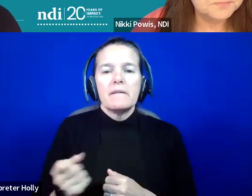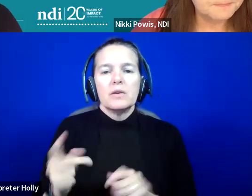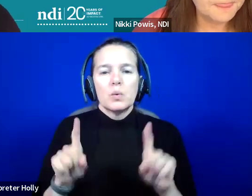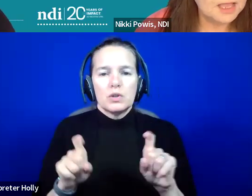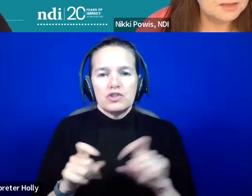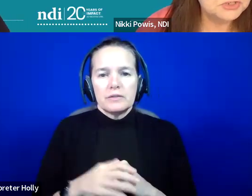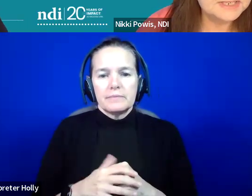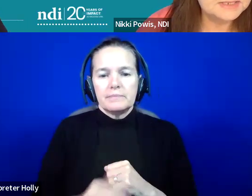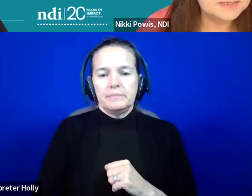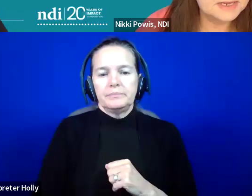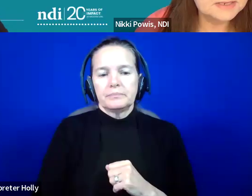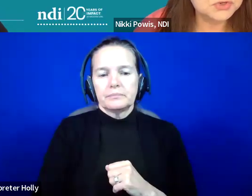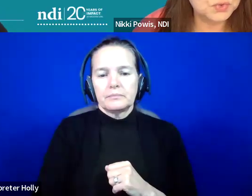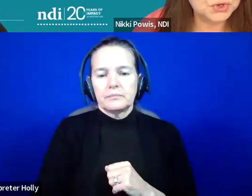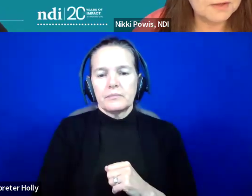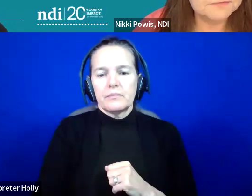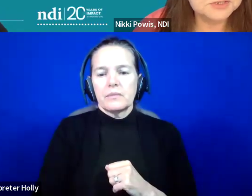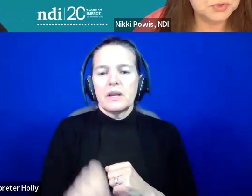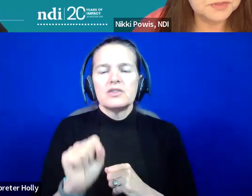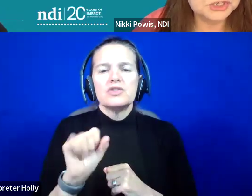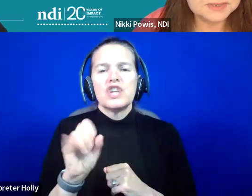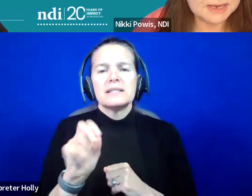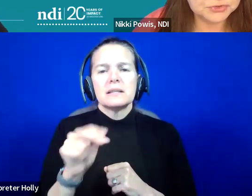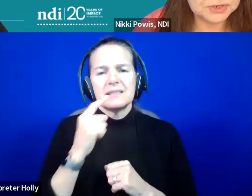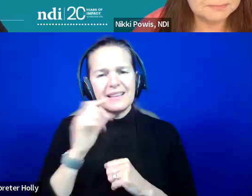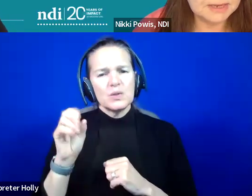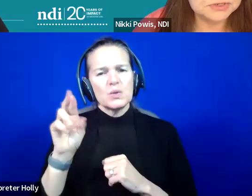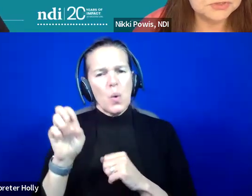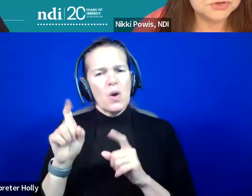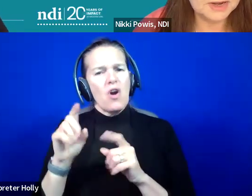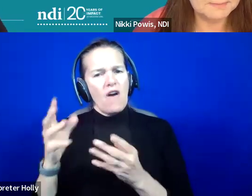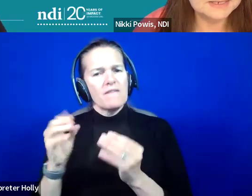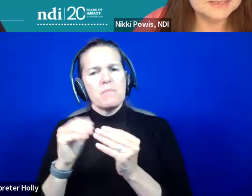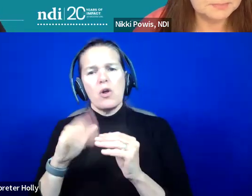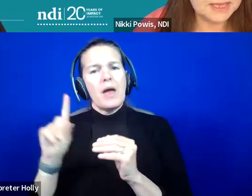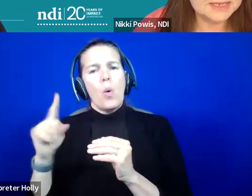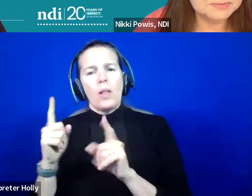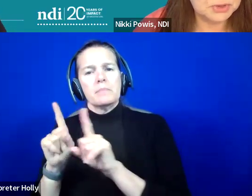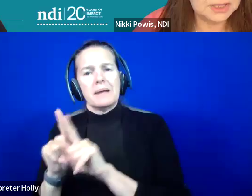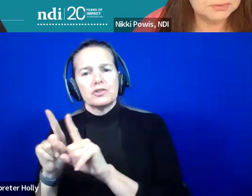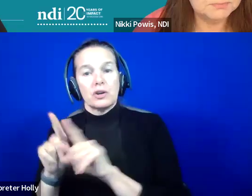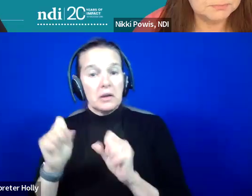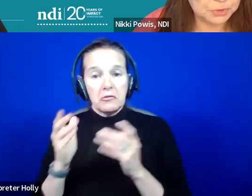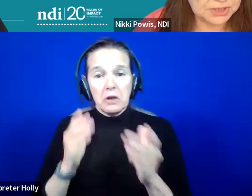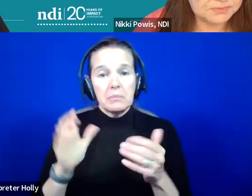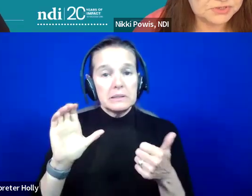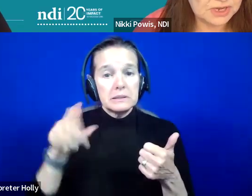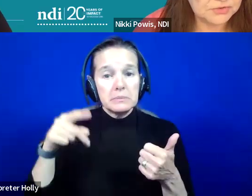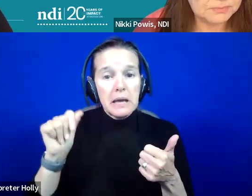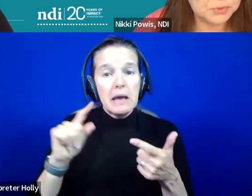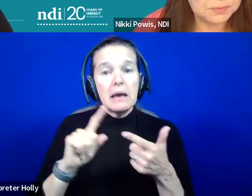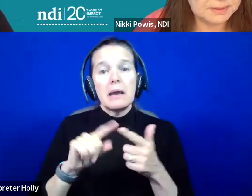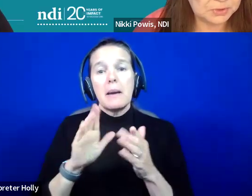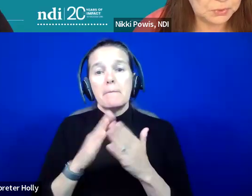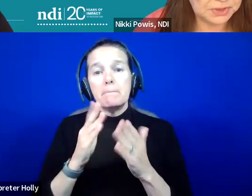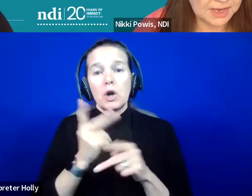questions. Jason says SCORE offers more than just mentoring. Mentors can recommend CPAs, bookkeepers, and